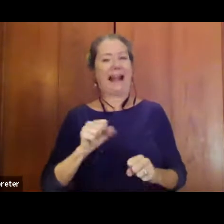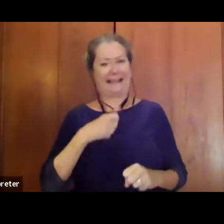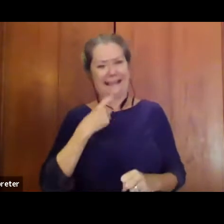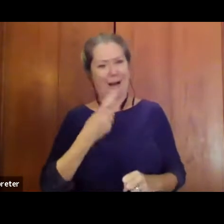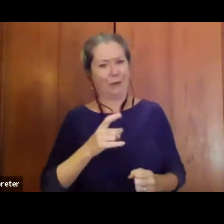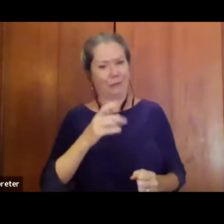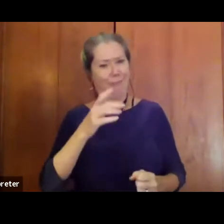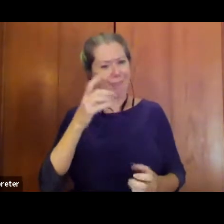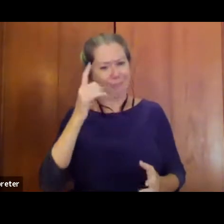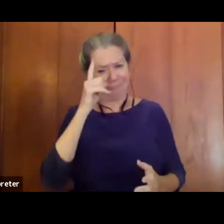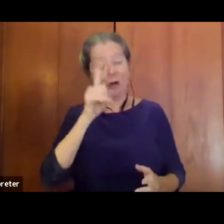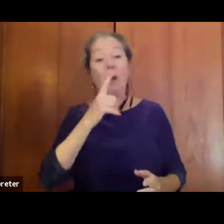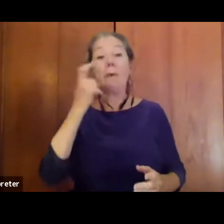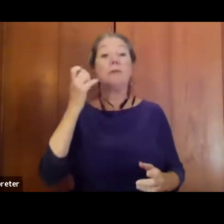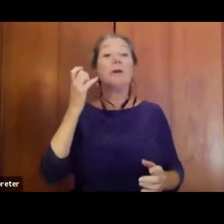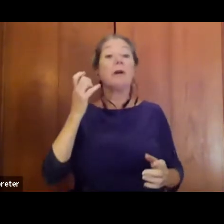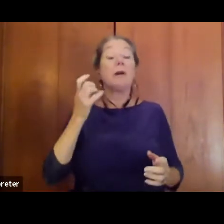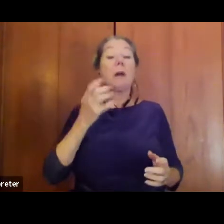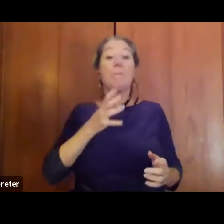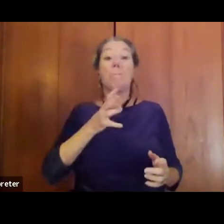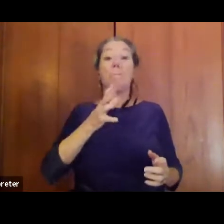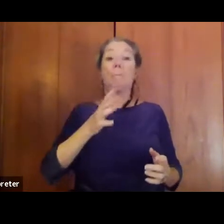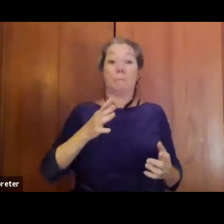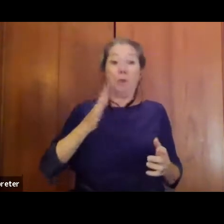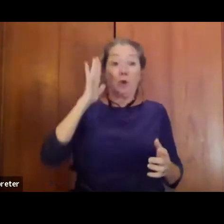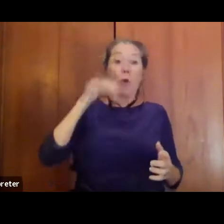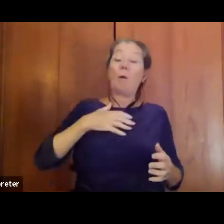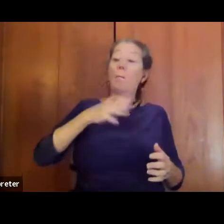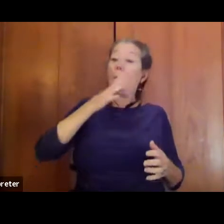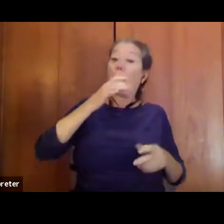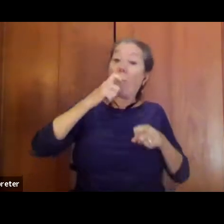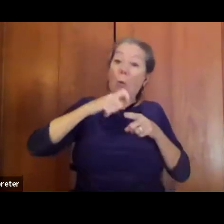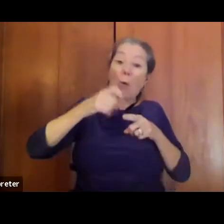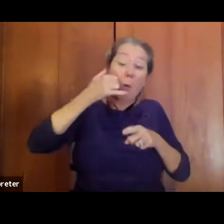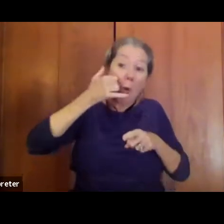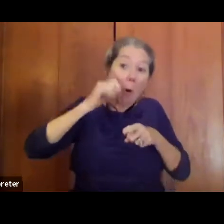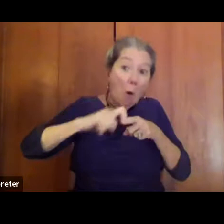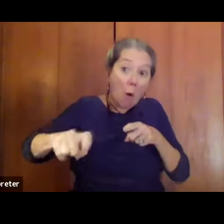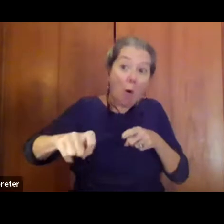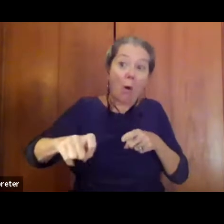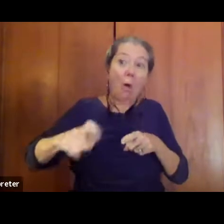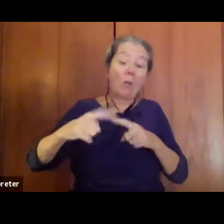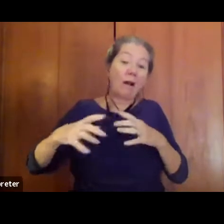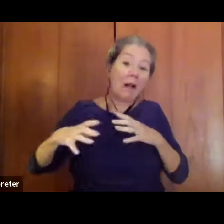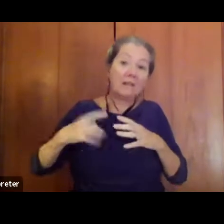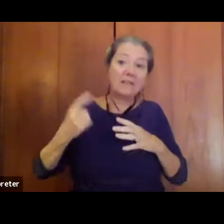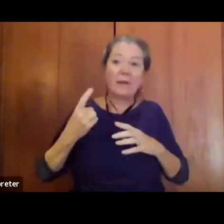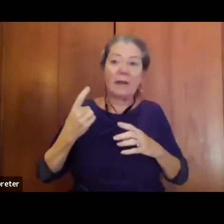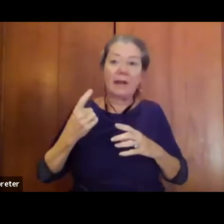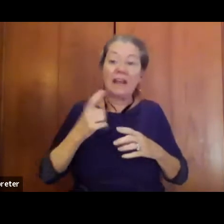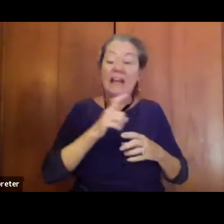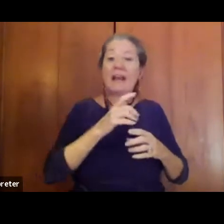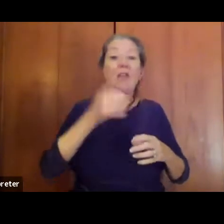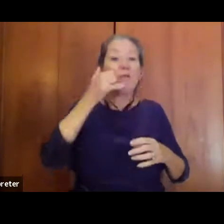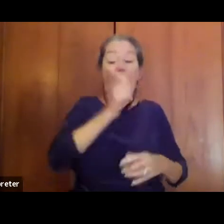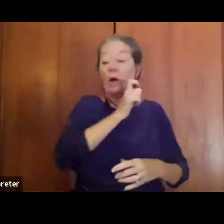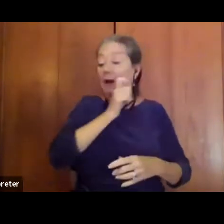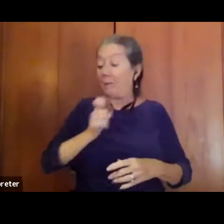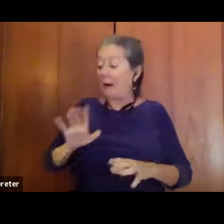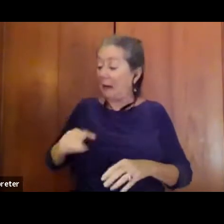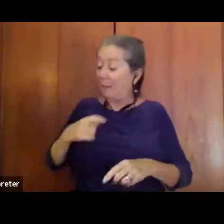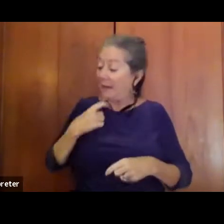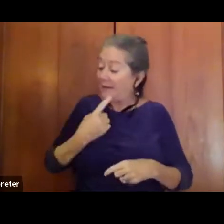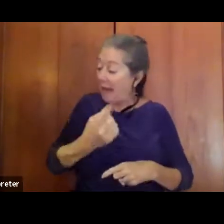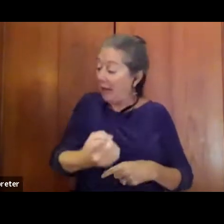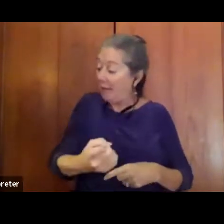point, when my mom would call back to Colombia for holidays or other special occasions, she would put me on the phone and tell me to